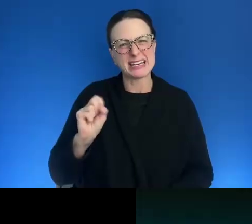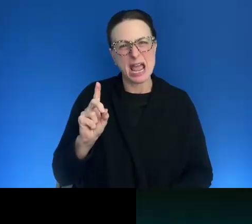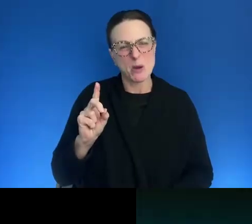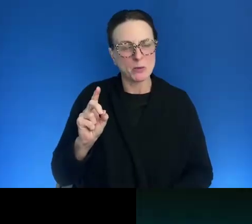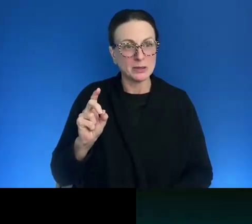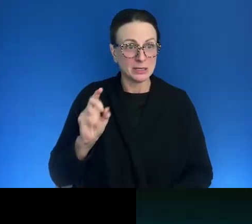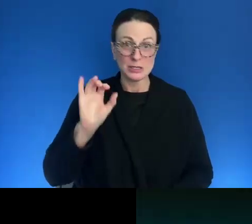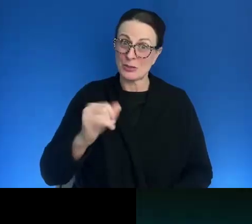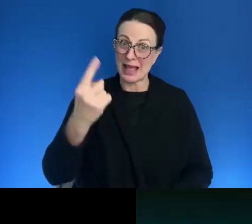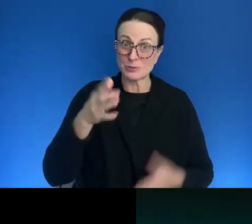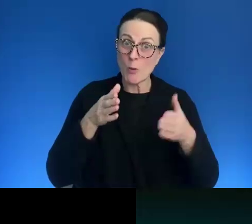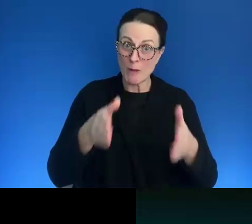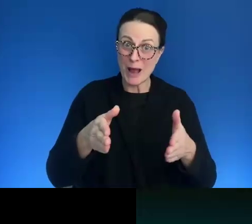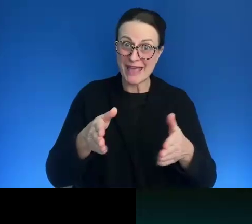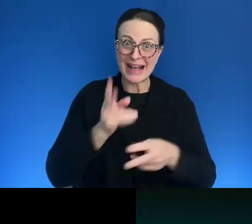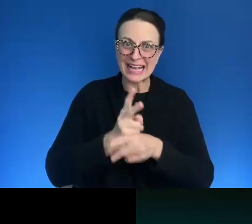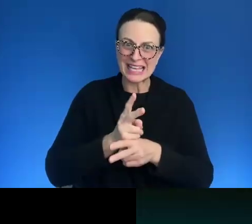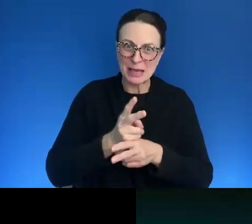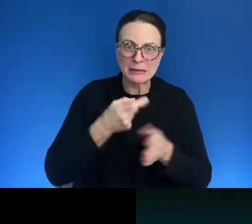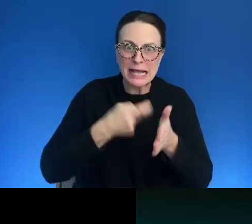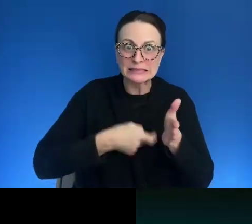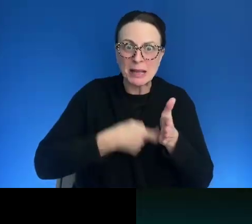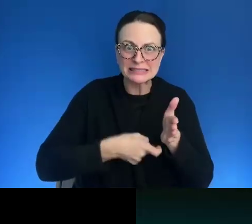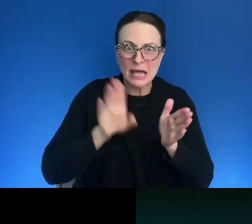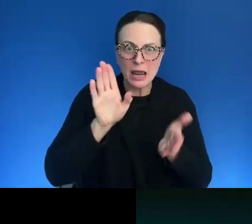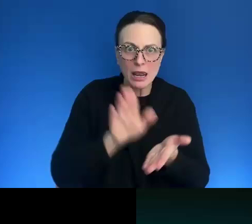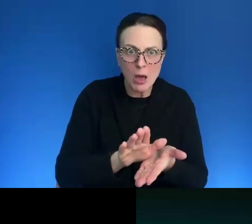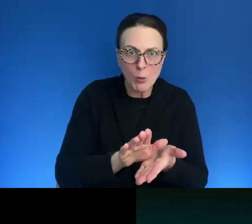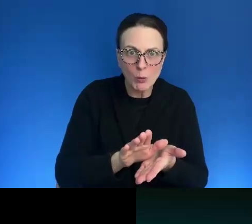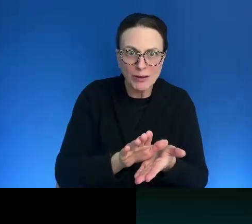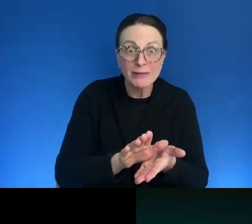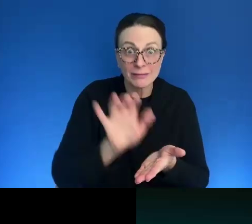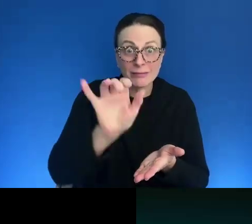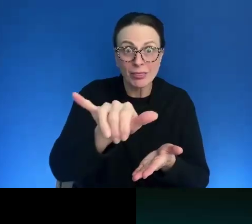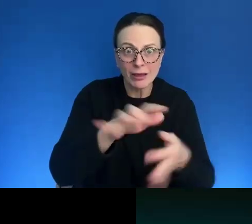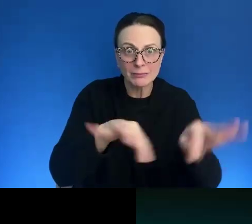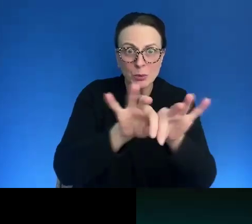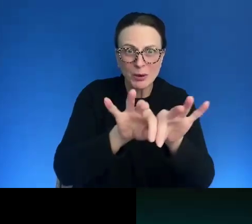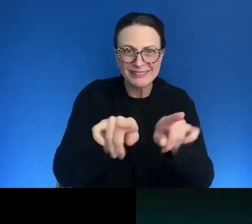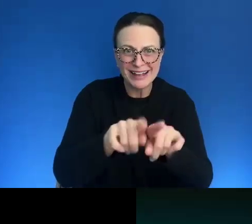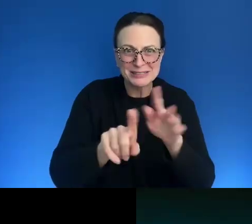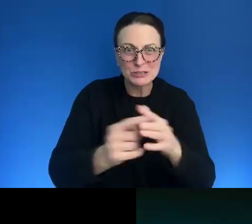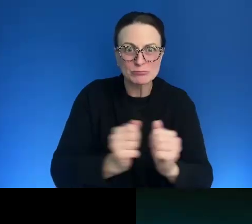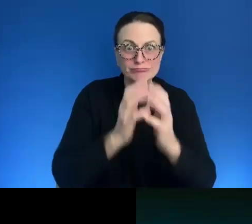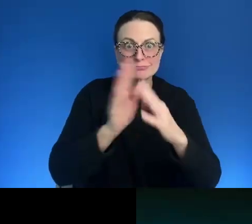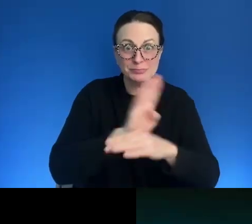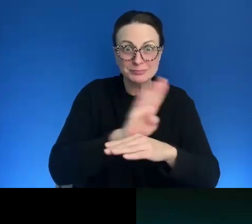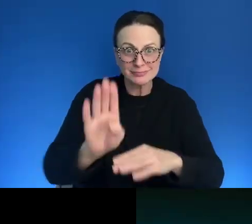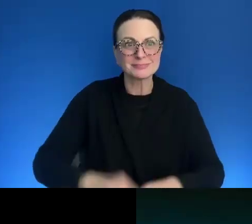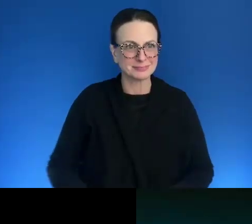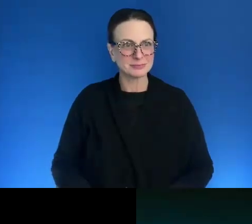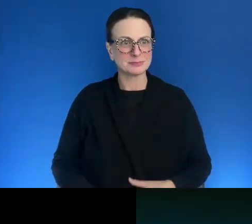So that is one way that I'm keeping my expenses down. So keeping your expenses down as you start your business is super